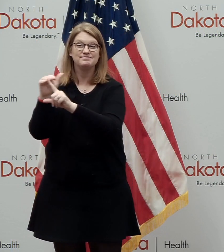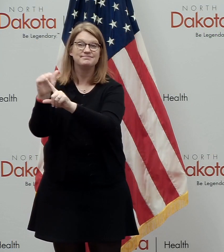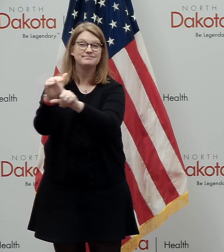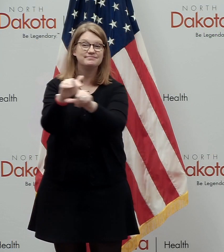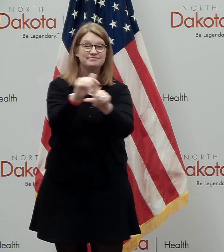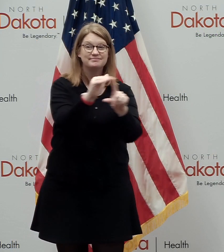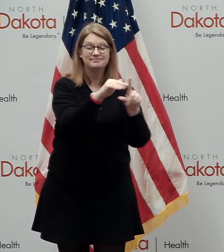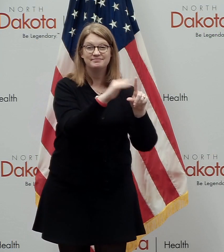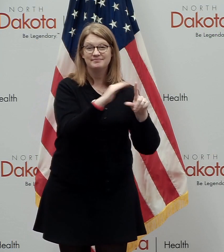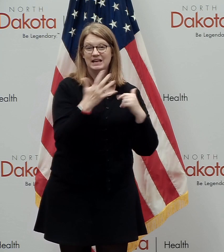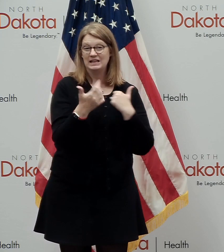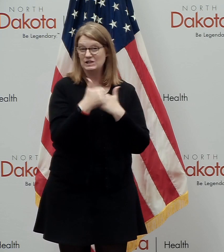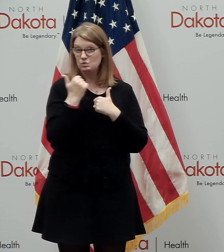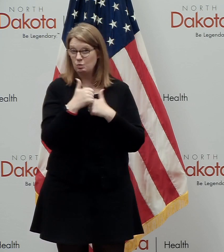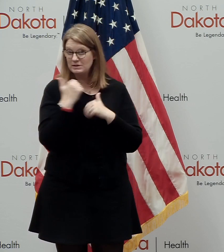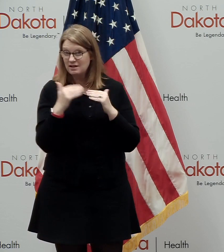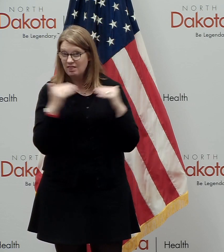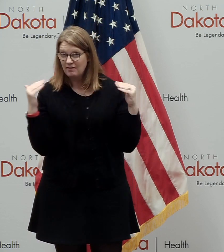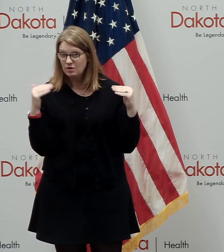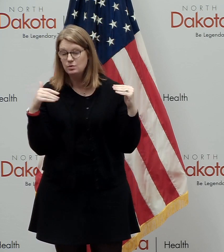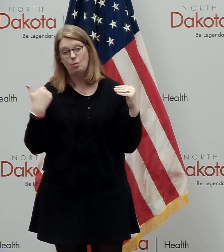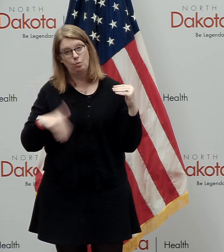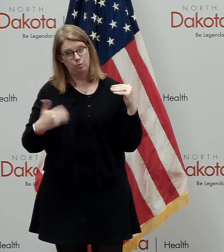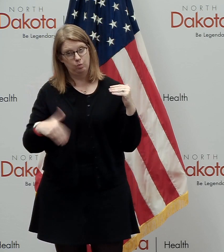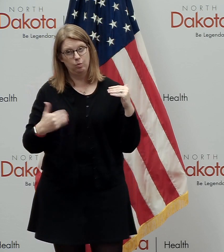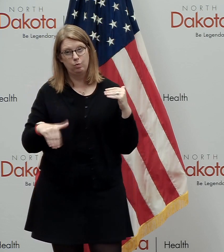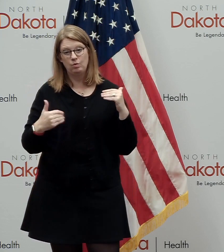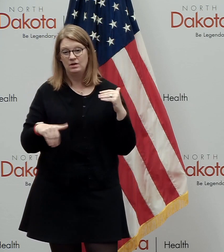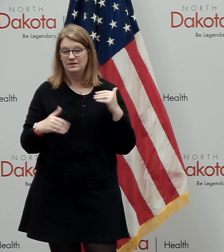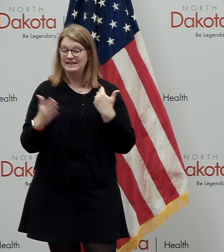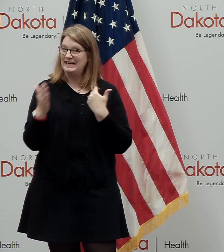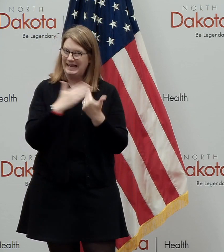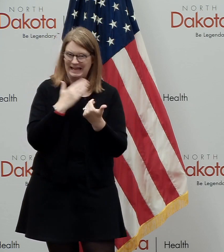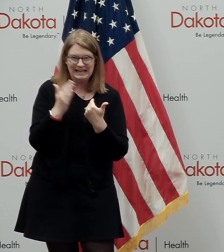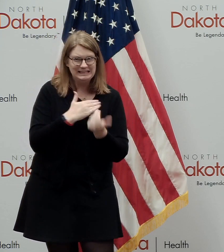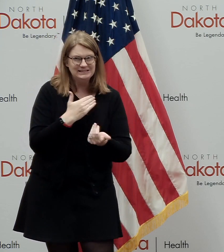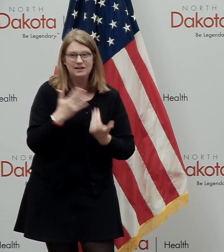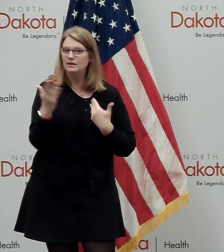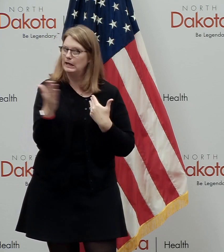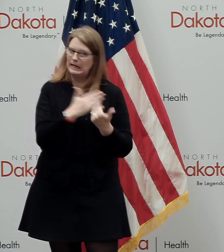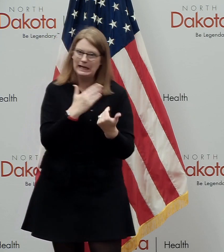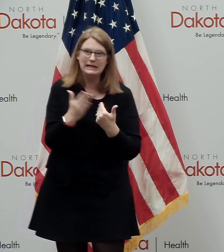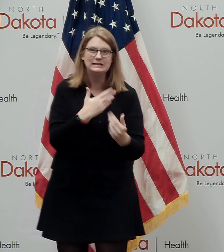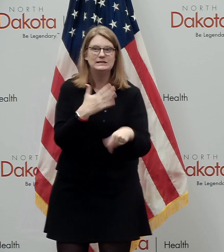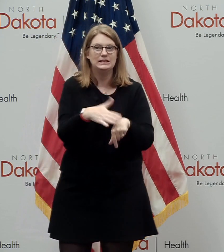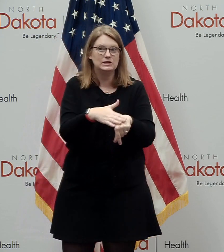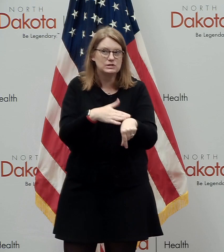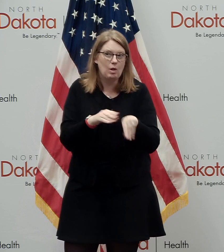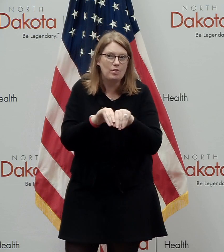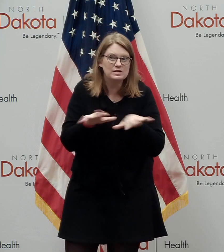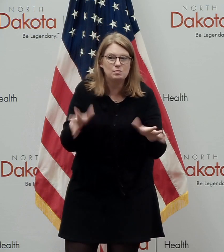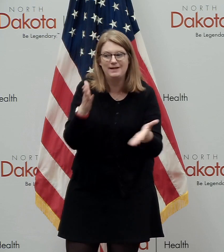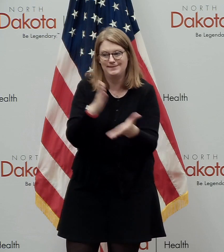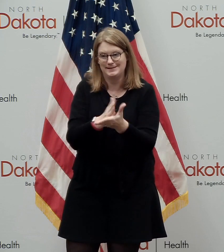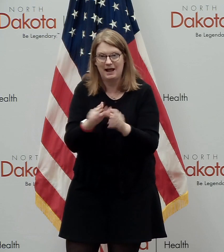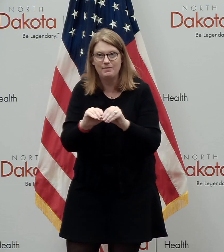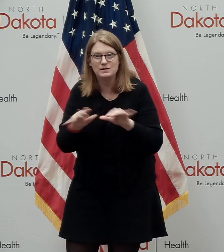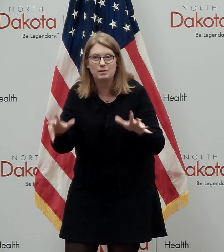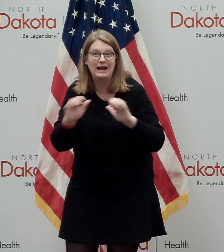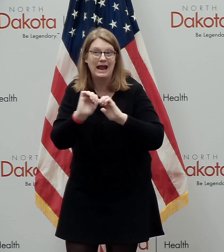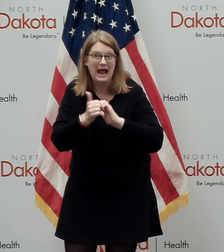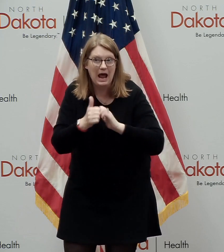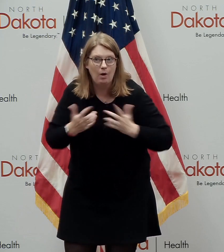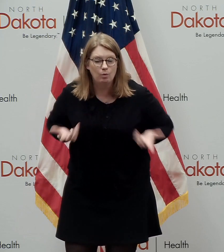elevated risk levels that there are, simple steps that anybody can do to help reduce the trend. Because if you